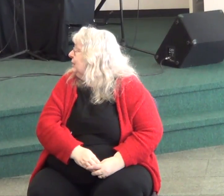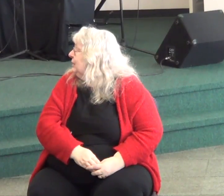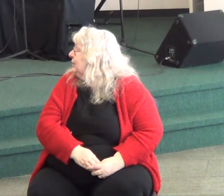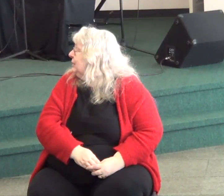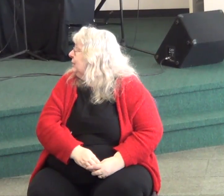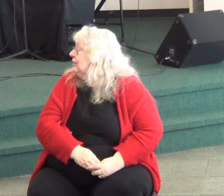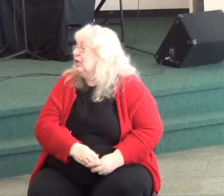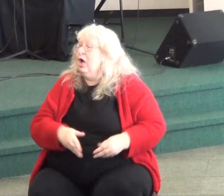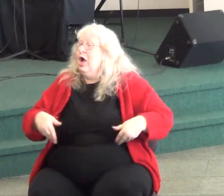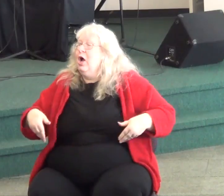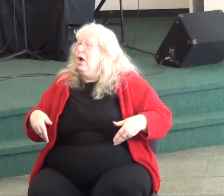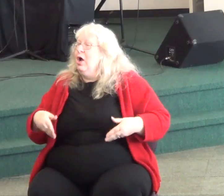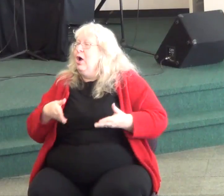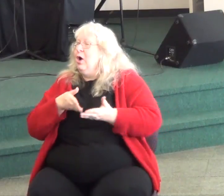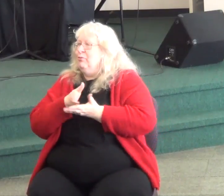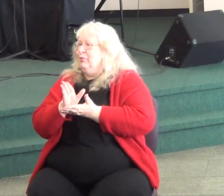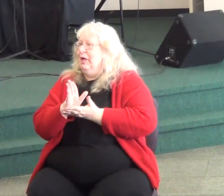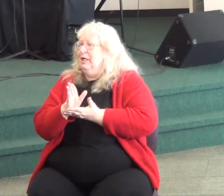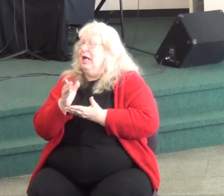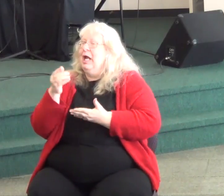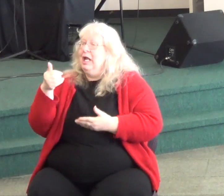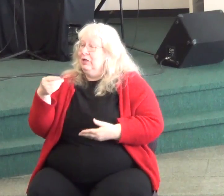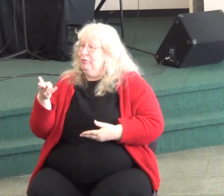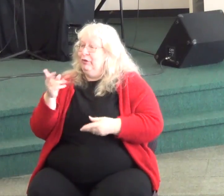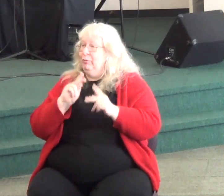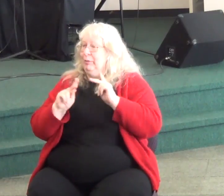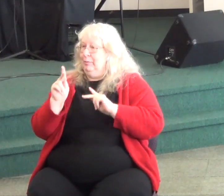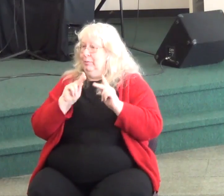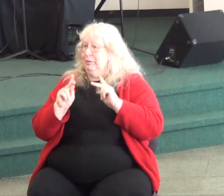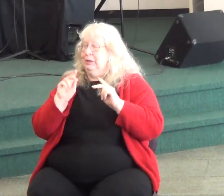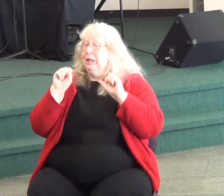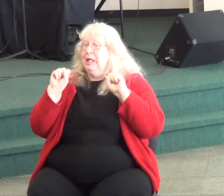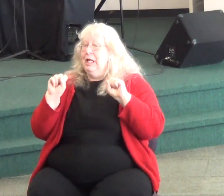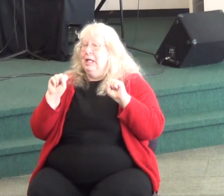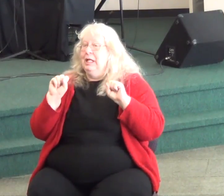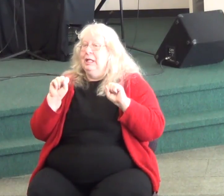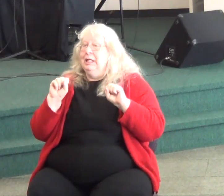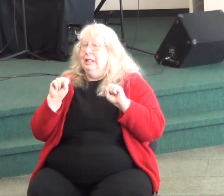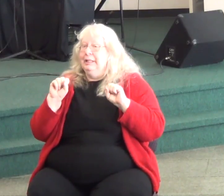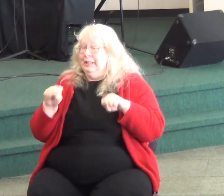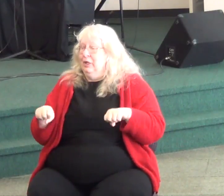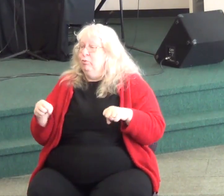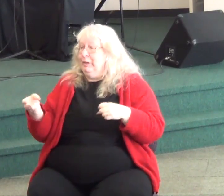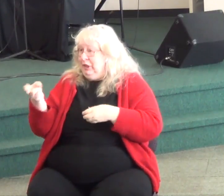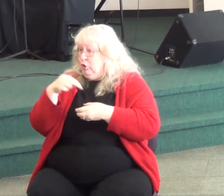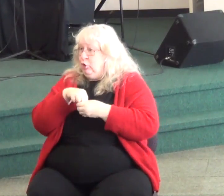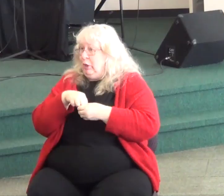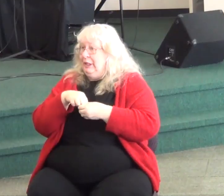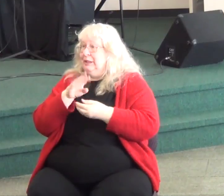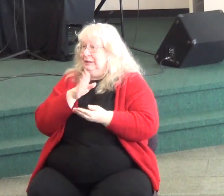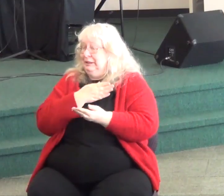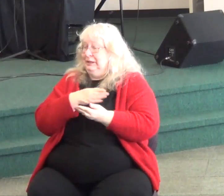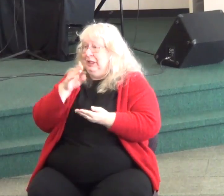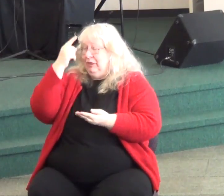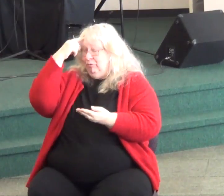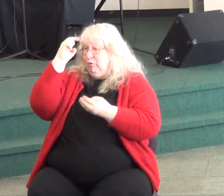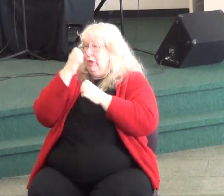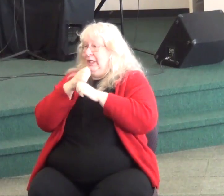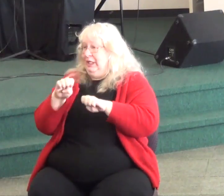All right. I had a couple people ask me this morning if it was too late to sing for next week for Easter. No, it's not too late. We're practicing after church today, so come. We'll be in